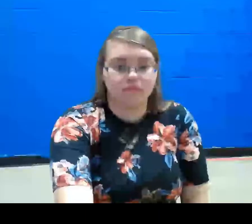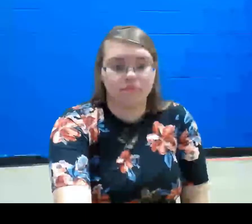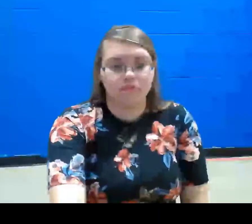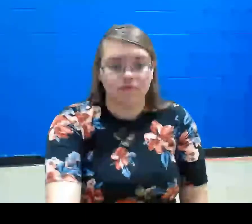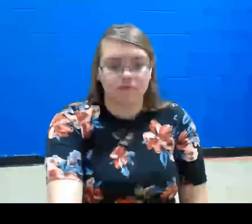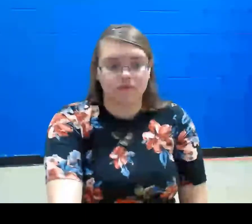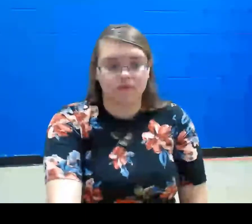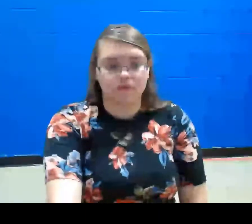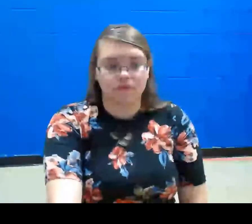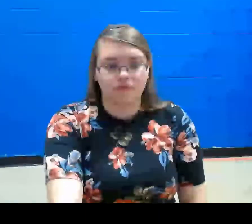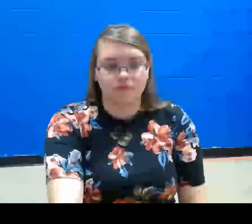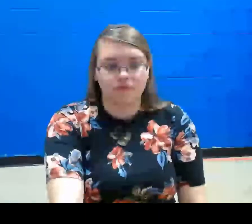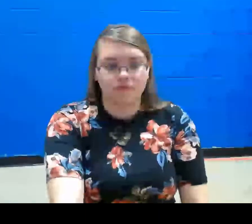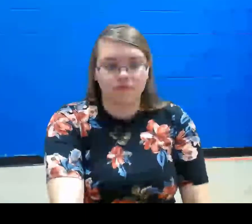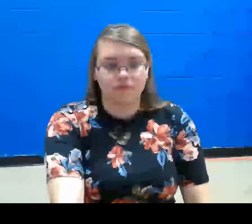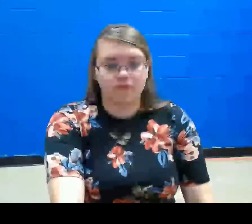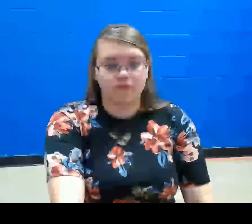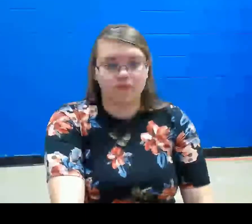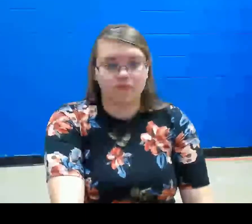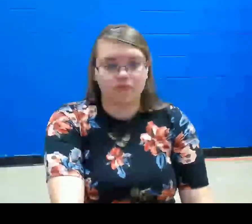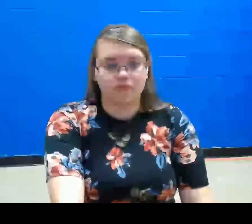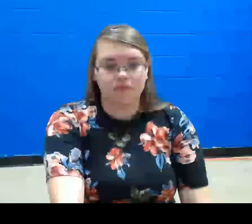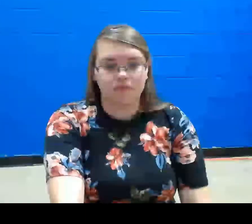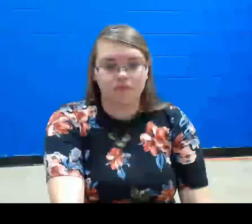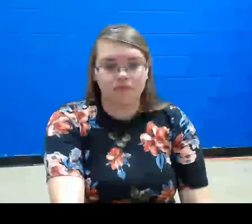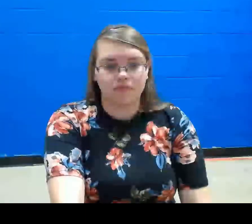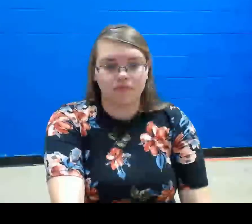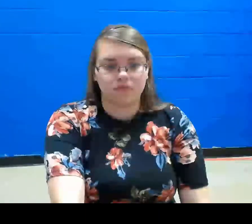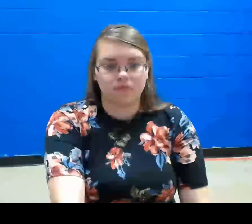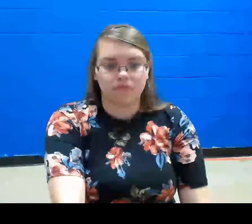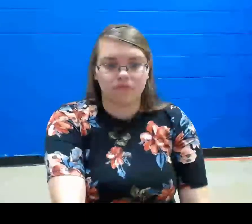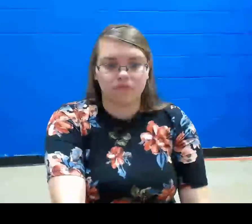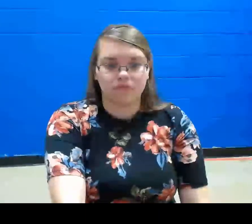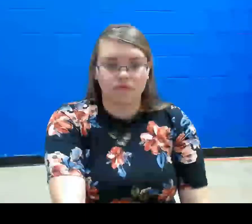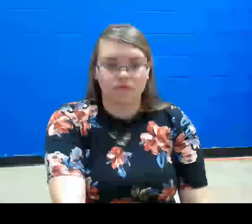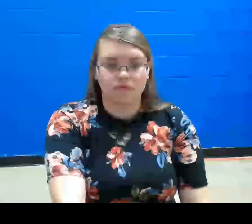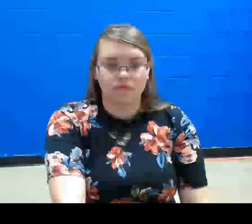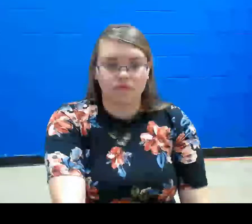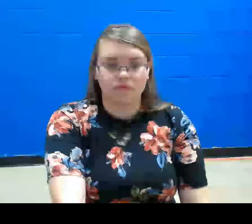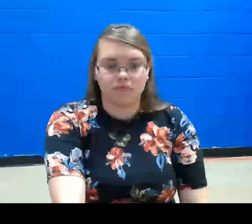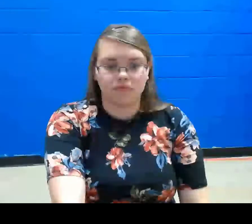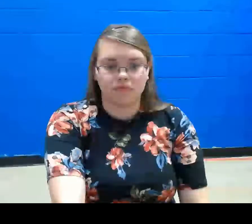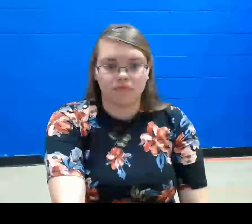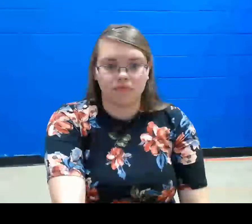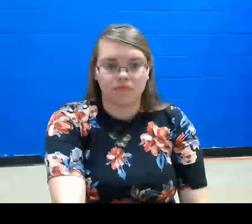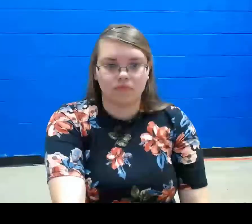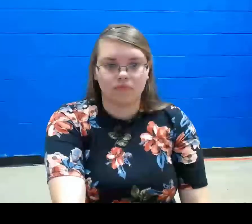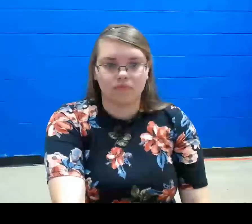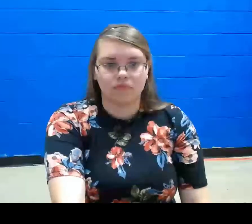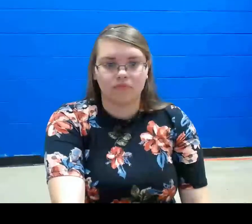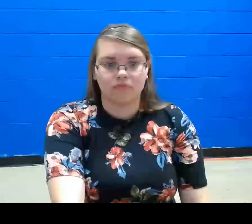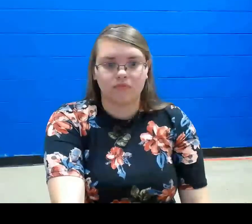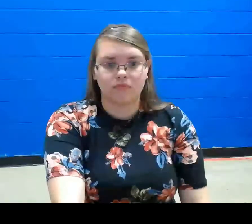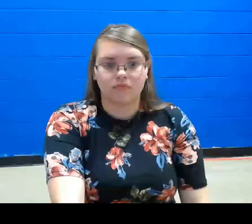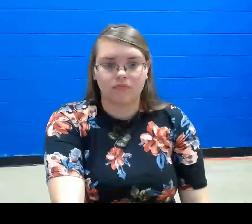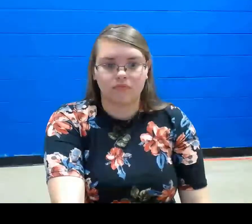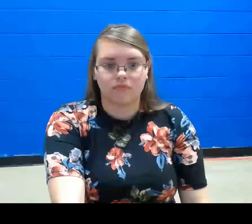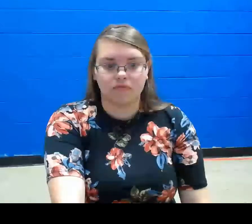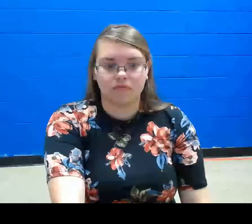Blistering or crusting is not typically seen with professional tattoos, and complete epidermal regeneration requires 2 to 4 weeks,